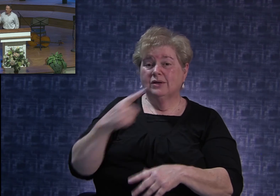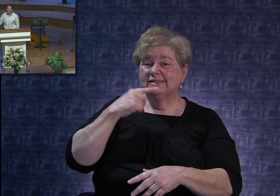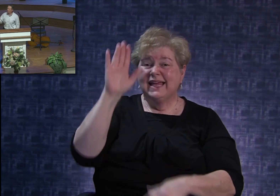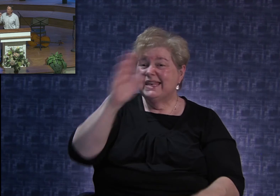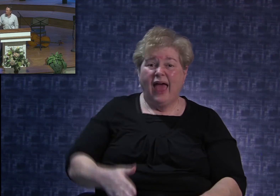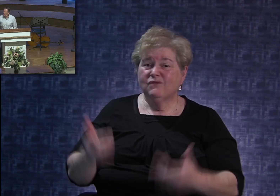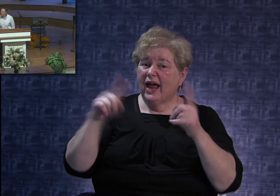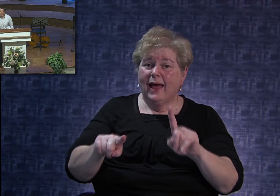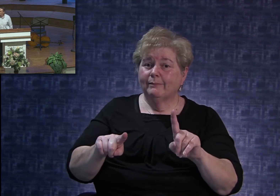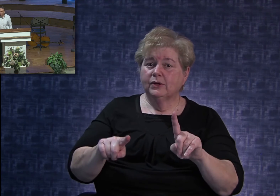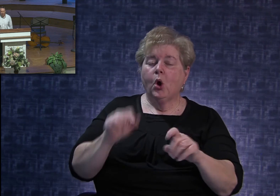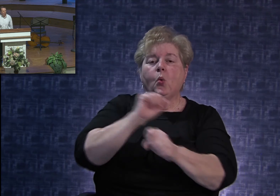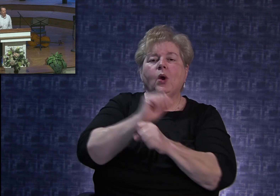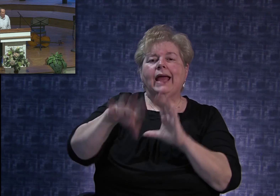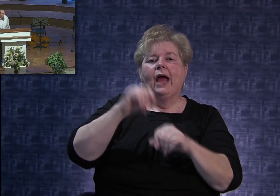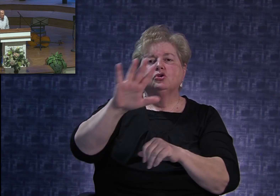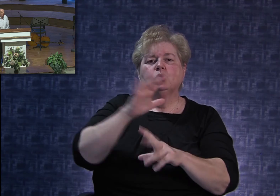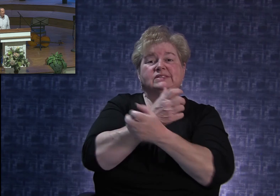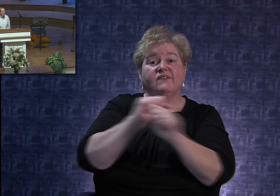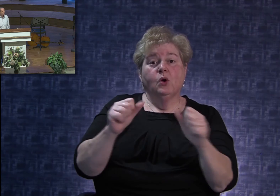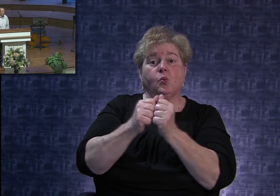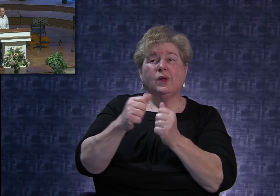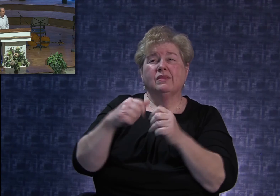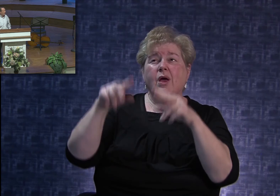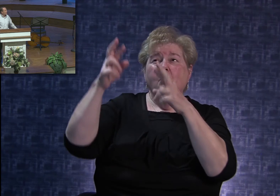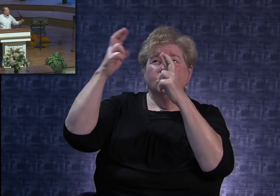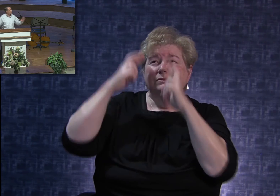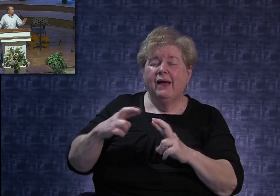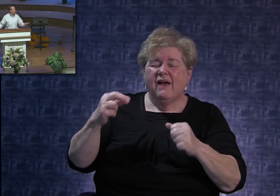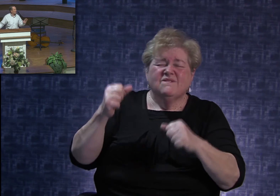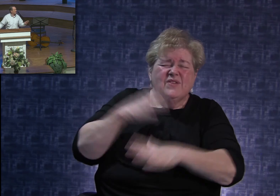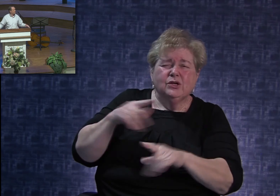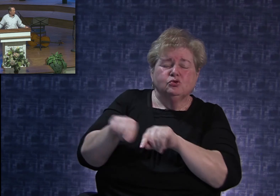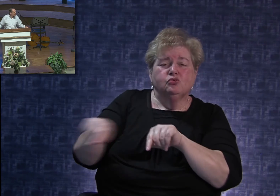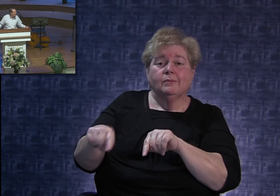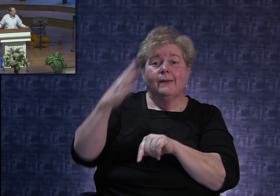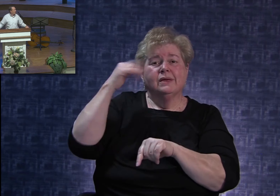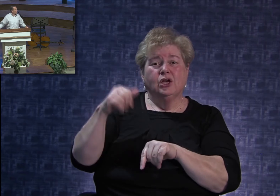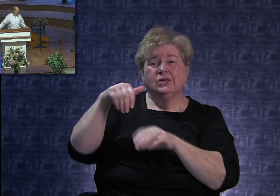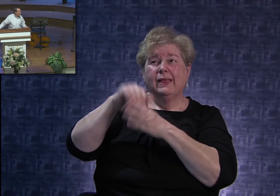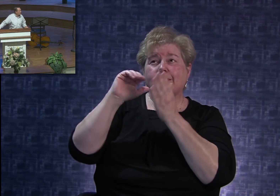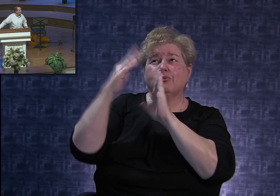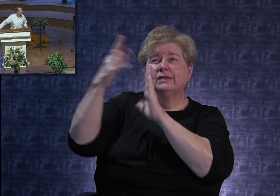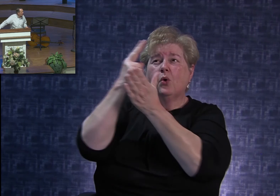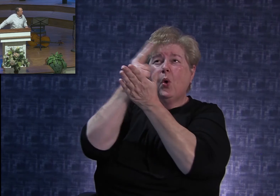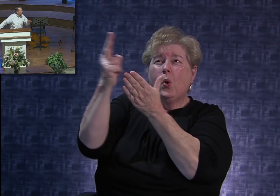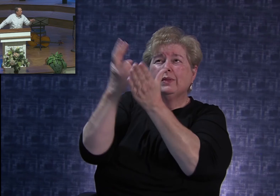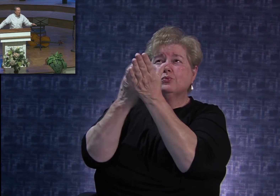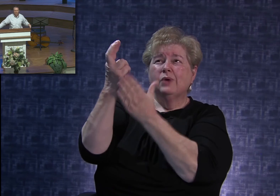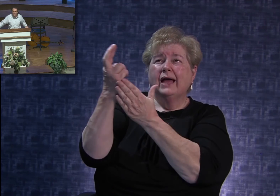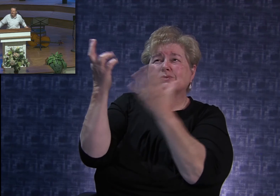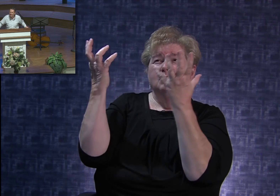Work out your salvation with fear and trembling because you are in the presence of a holy,